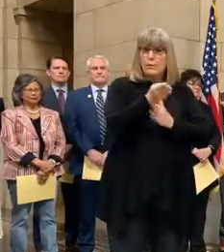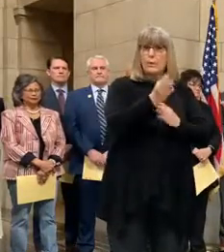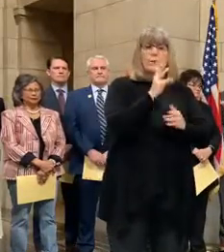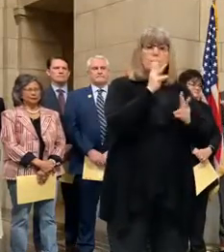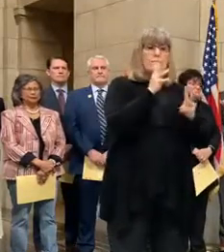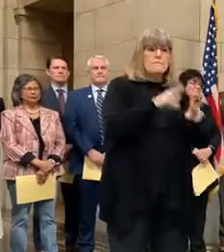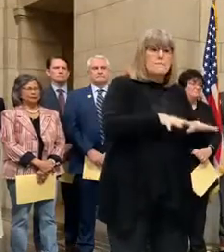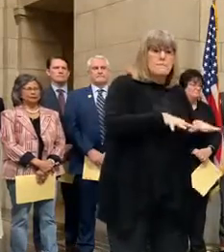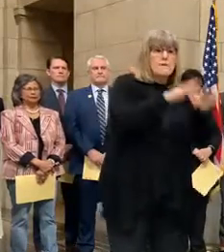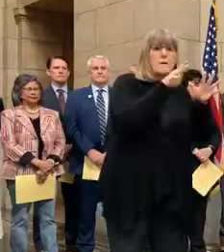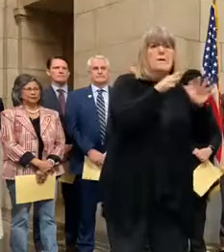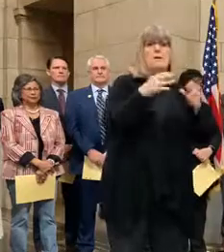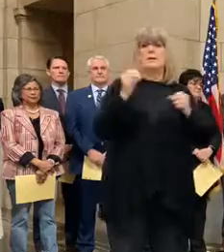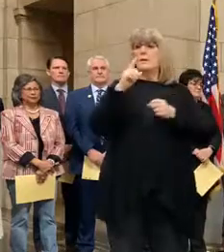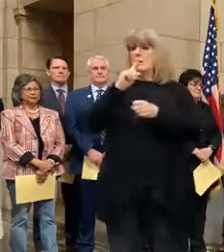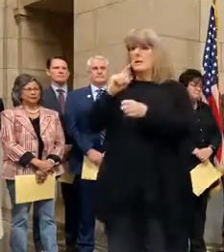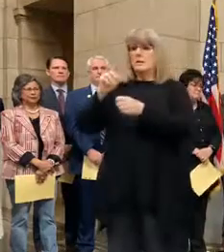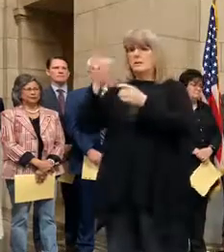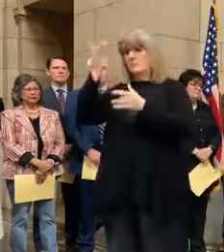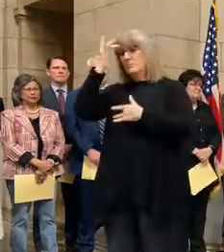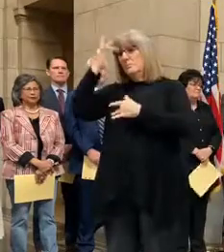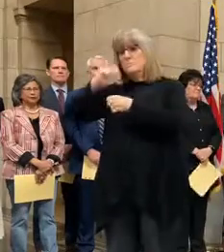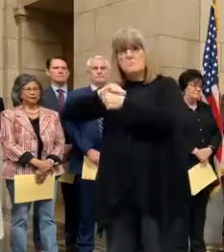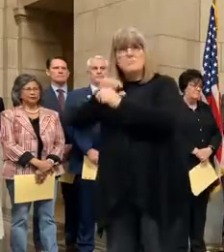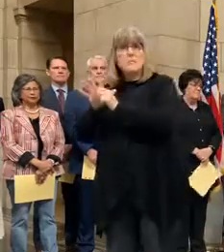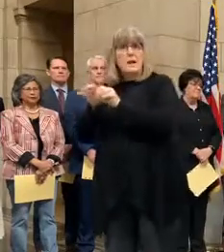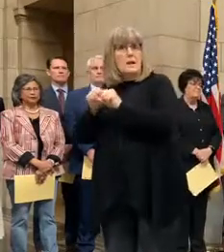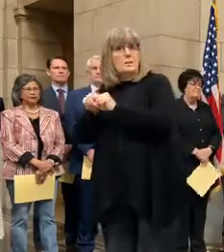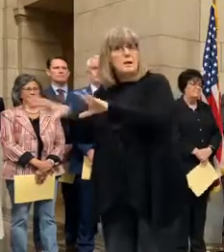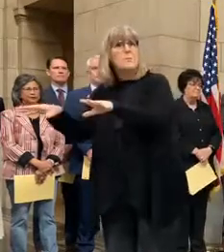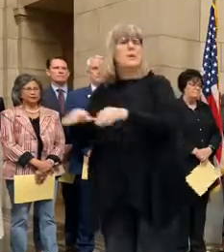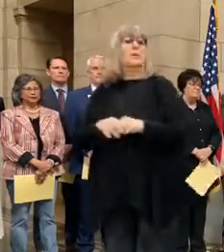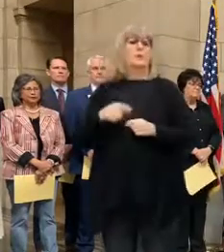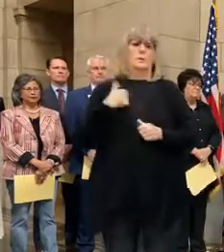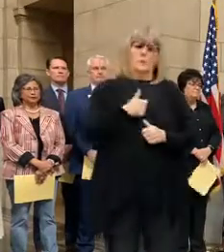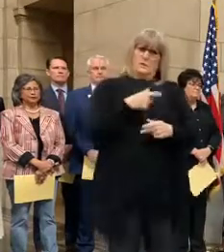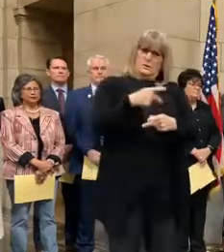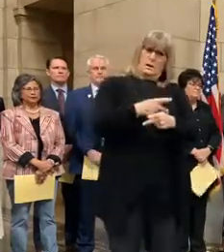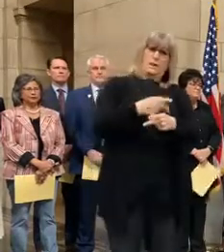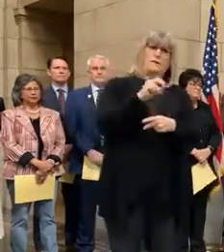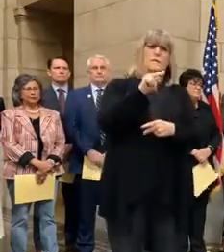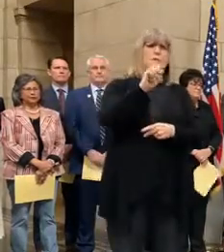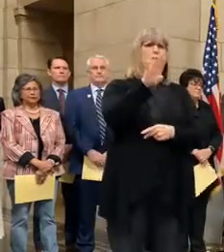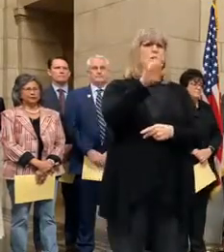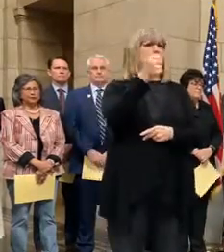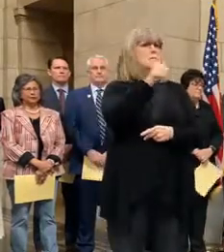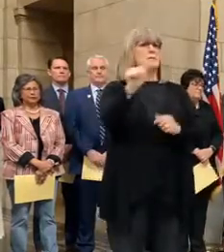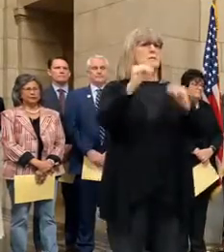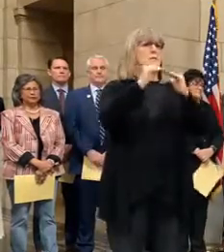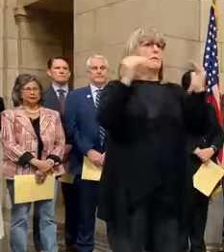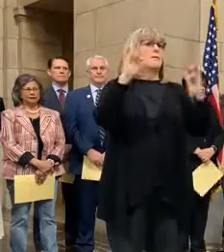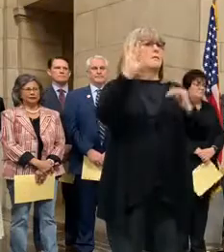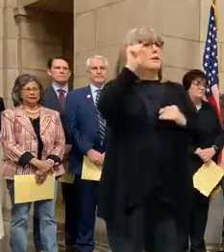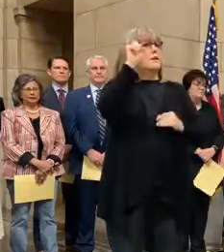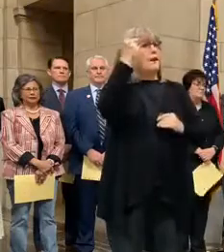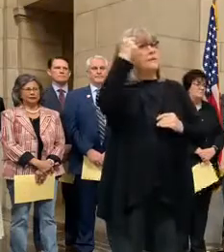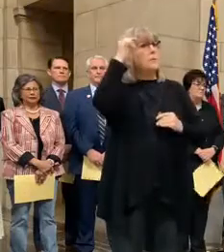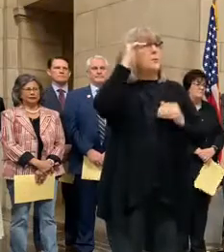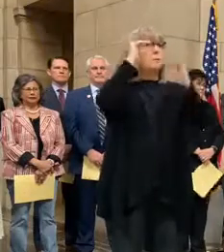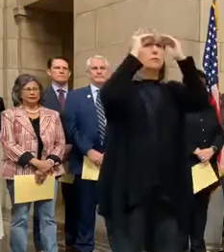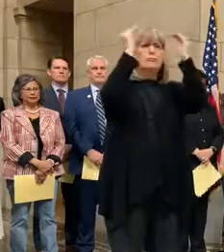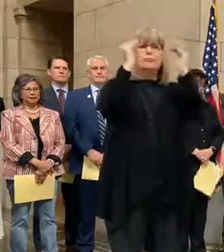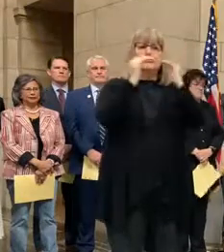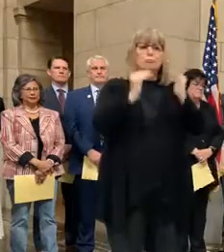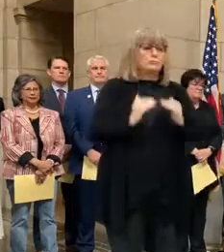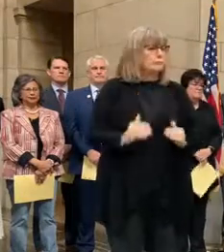take care of Nebraskans, and taking care of Nebraskans is what we're supposed to be about at any level of government. And so that's one of the things I'm very proud